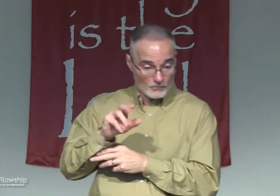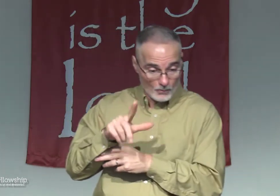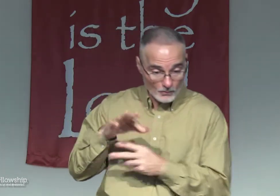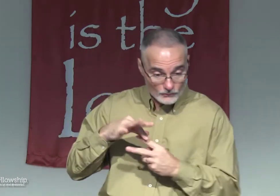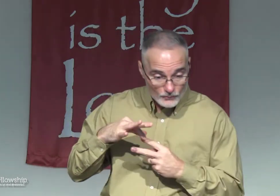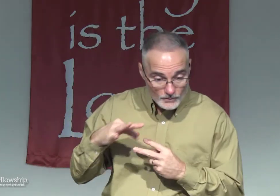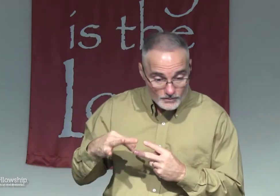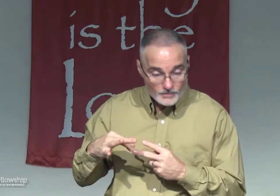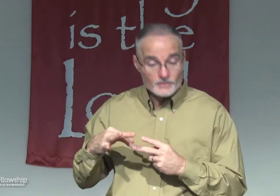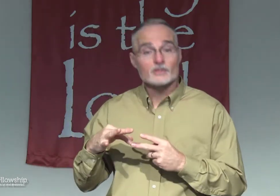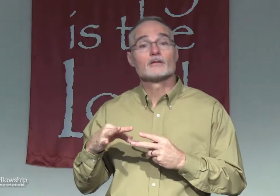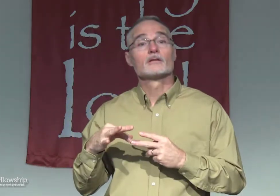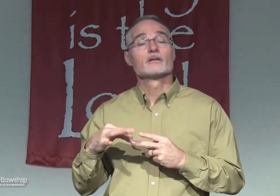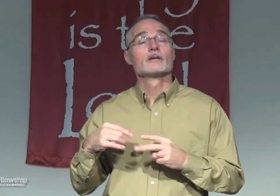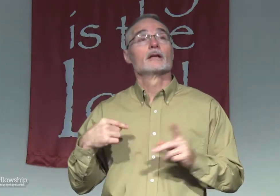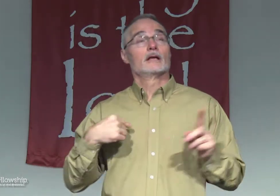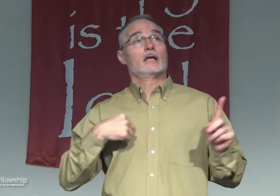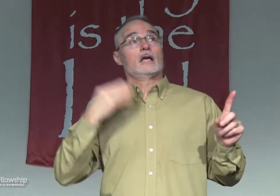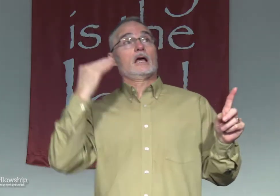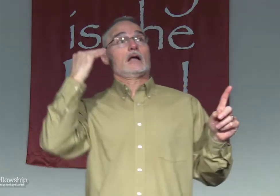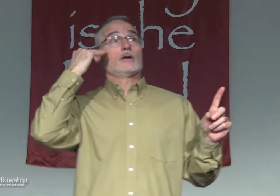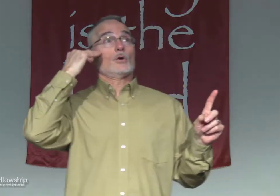Relationships, decisions, moral choices.